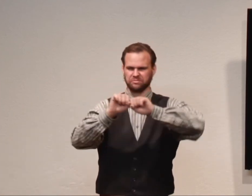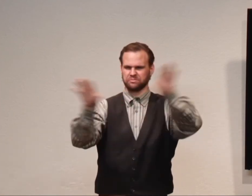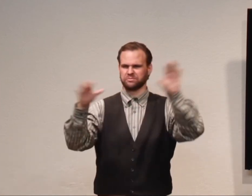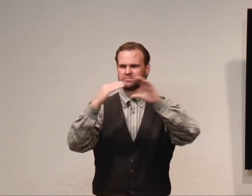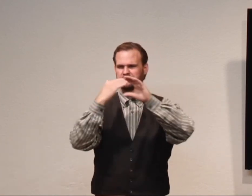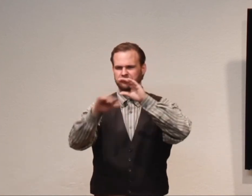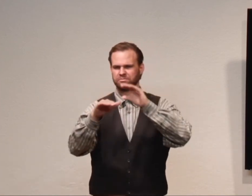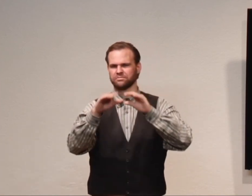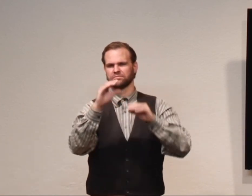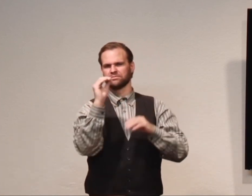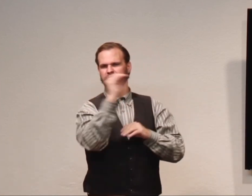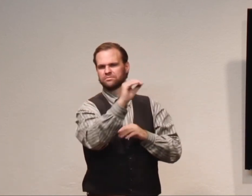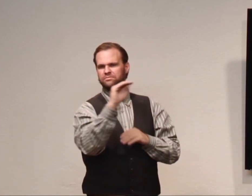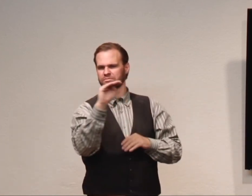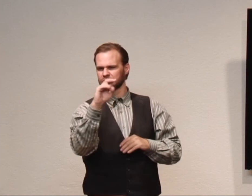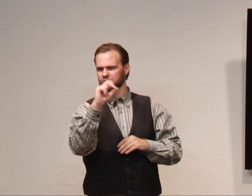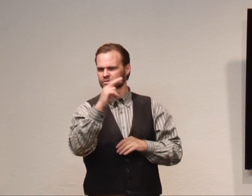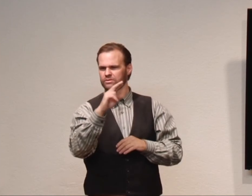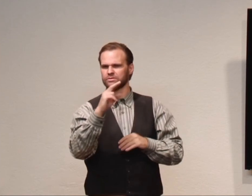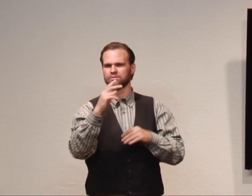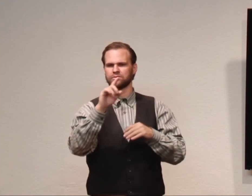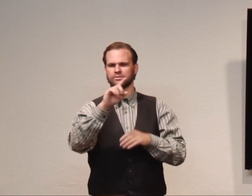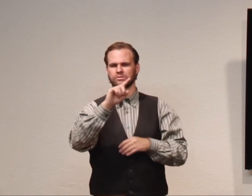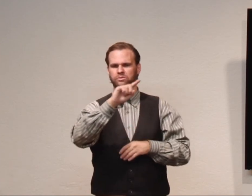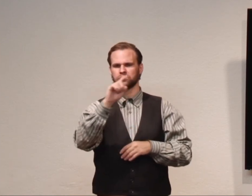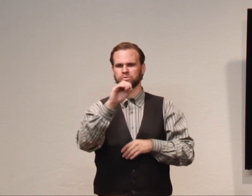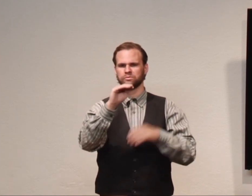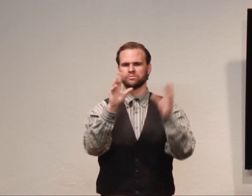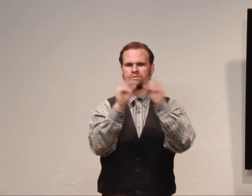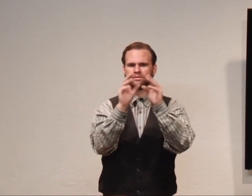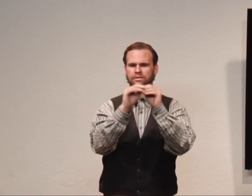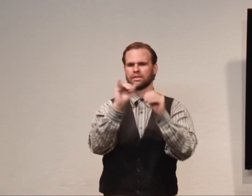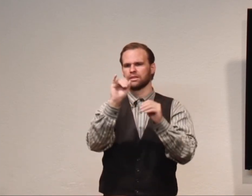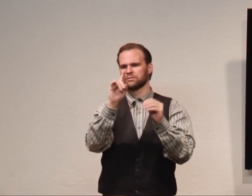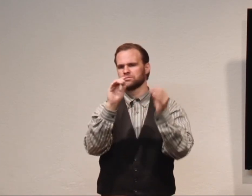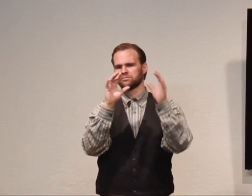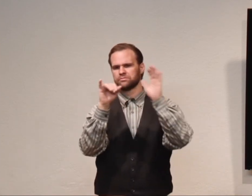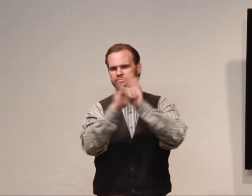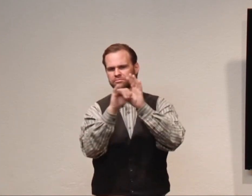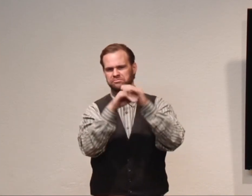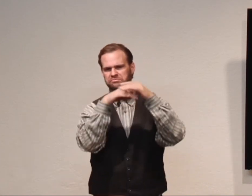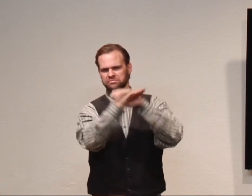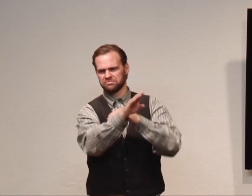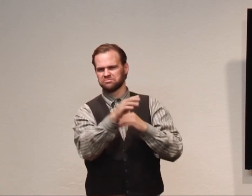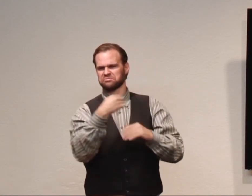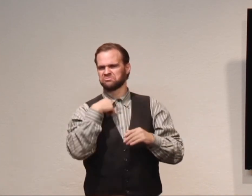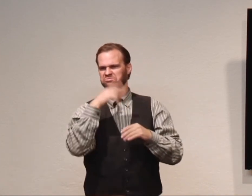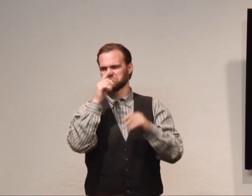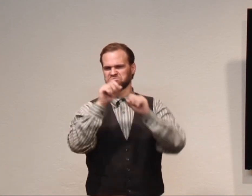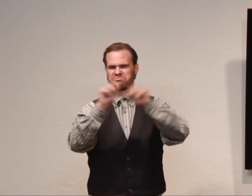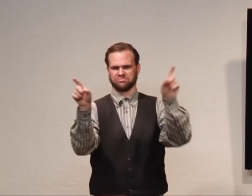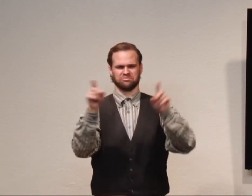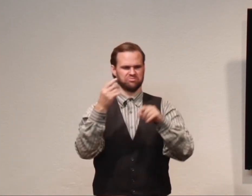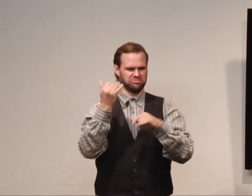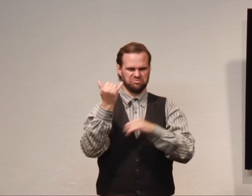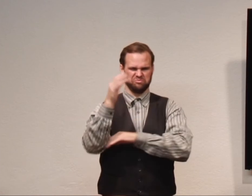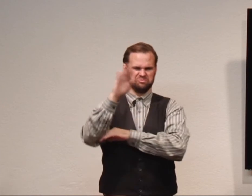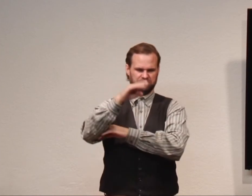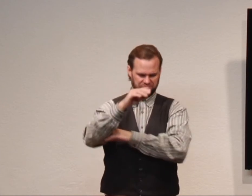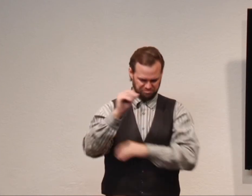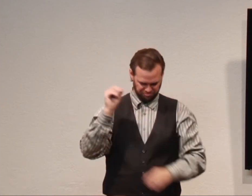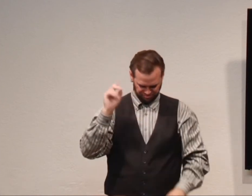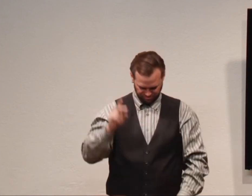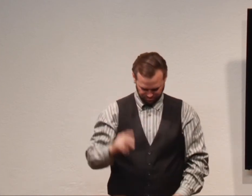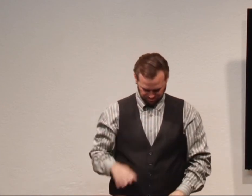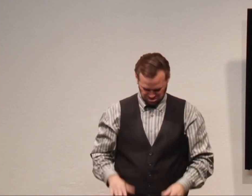Saturday at 11. And we will mention it. We'll put it on our thing, and we'll put the Zoom meeting link on our page for those of you